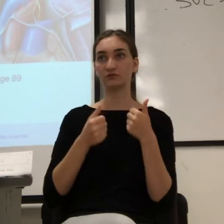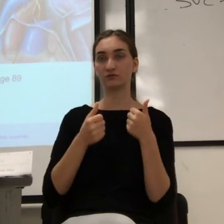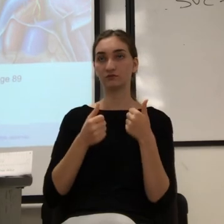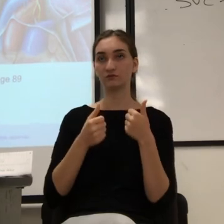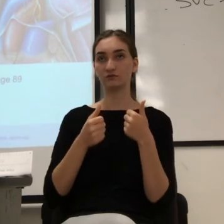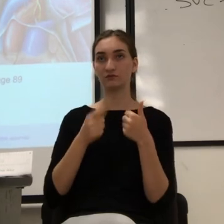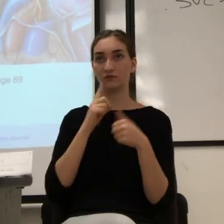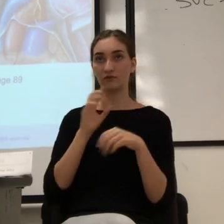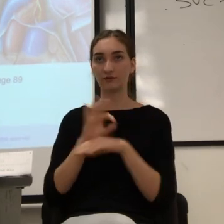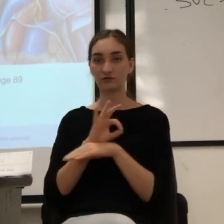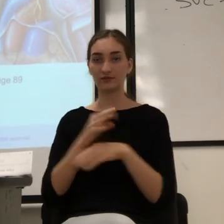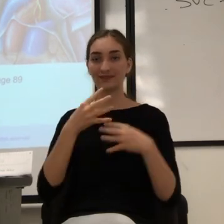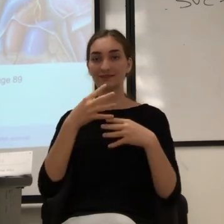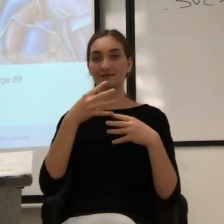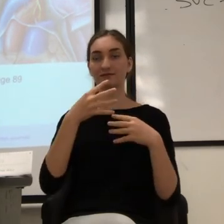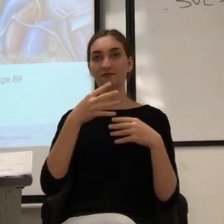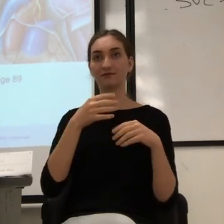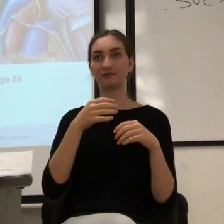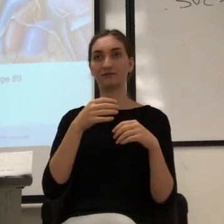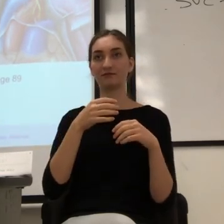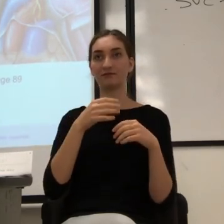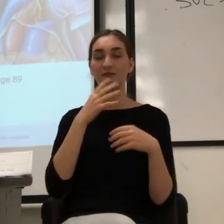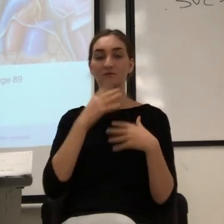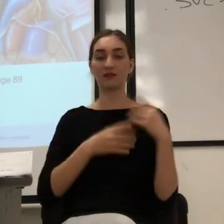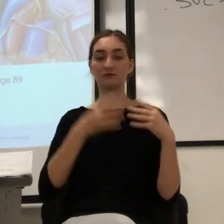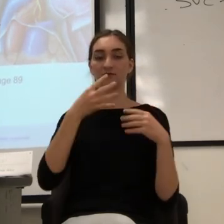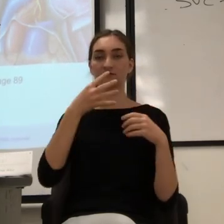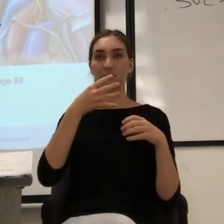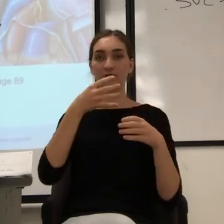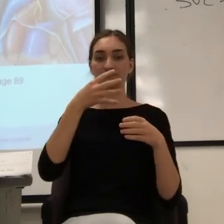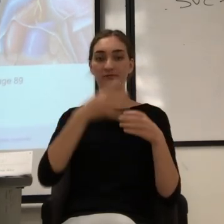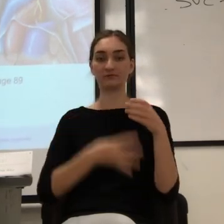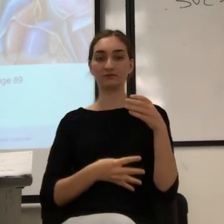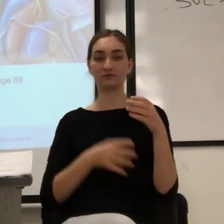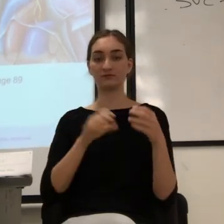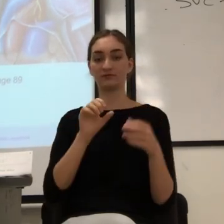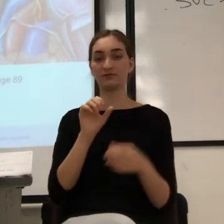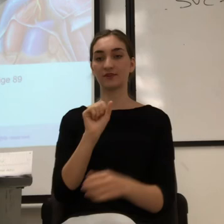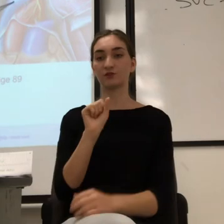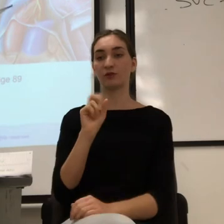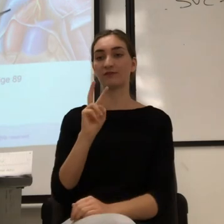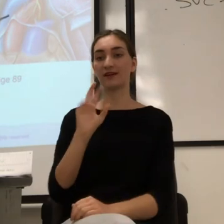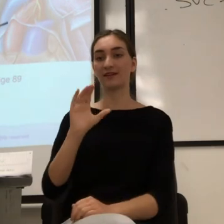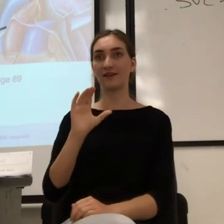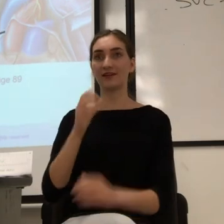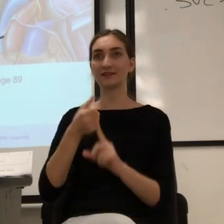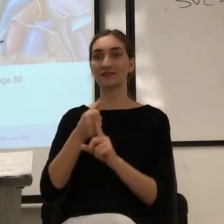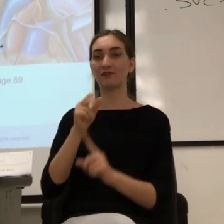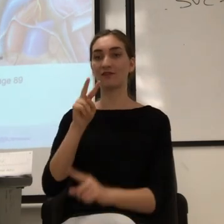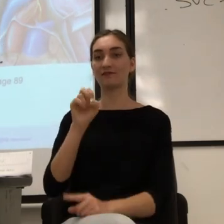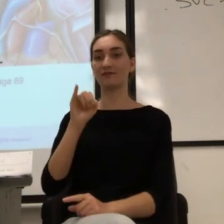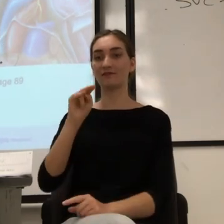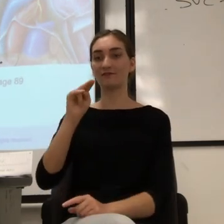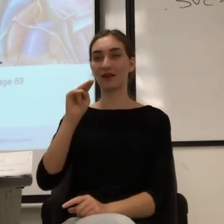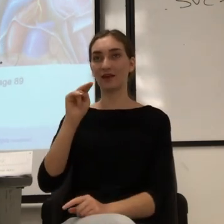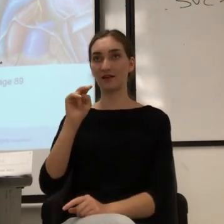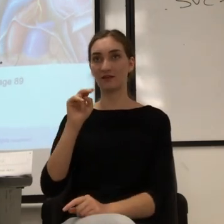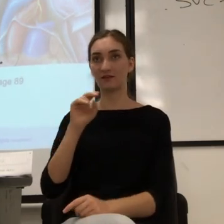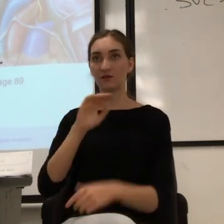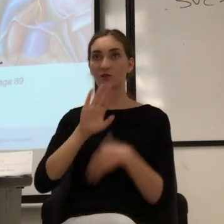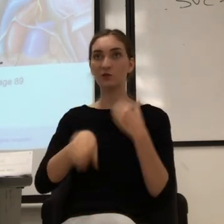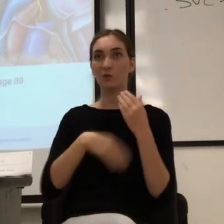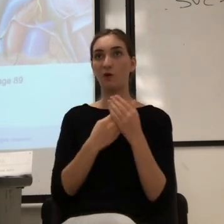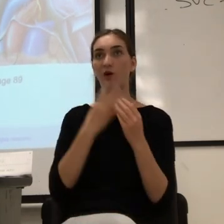Functionally. Down. Superior vena cava is a vein. All the blood drains to it